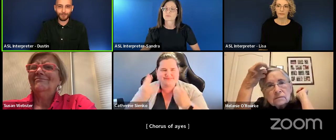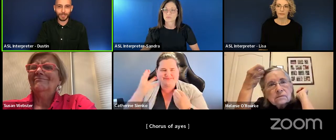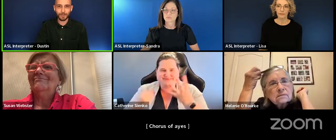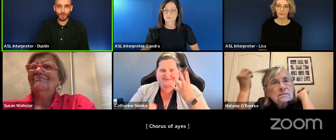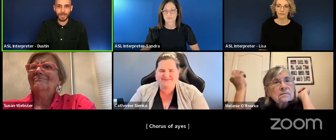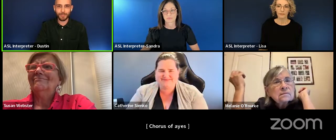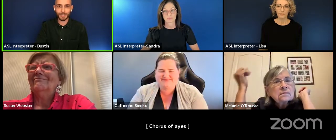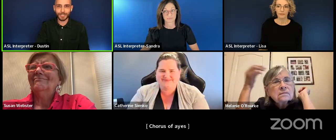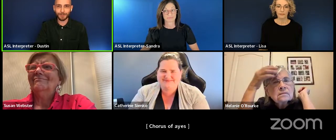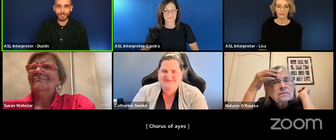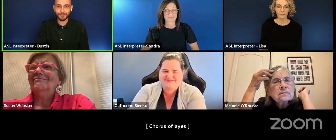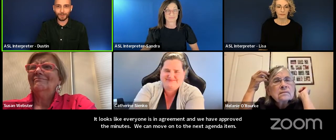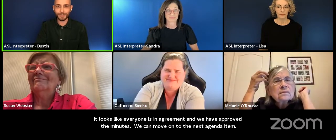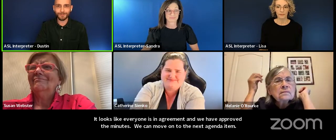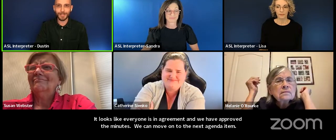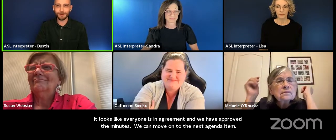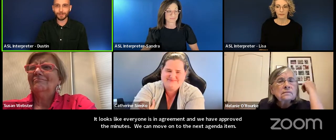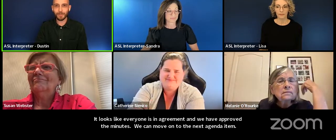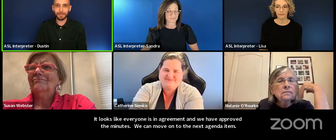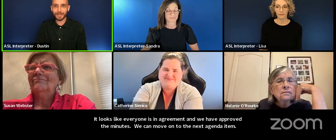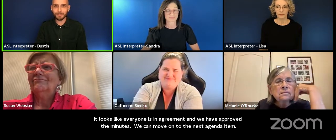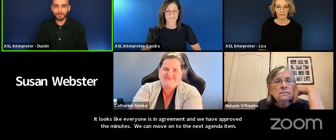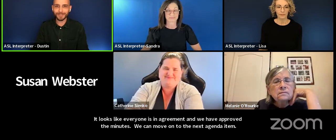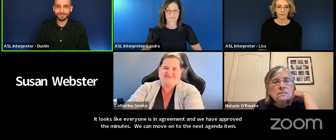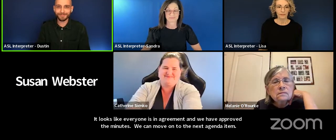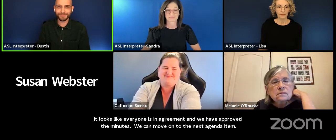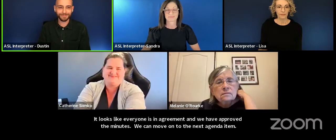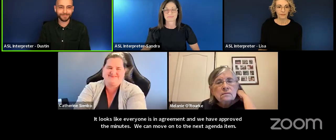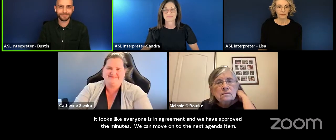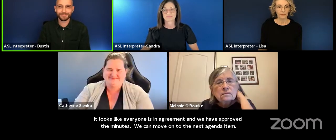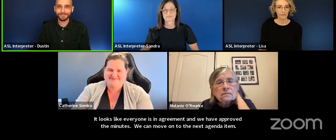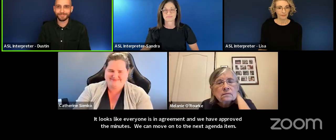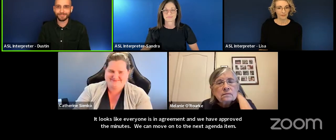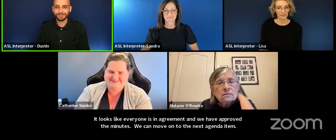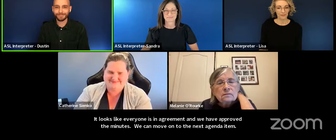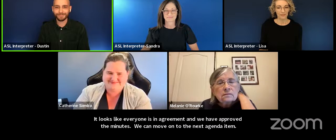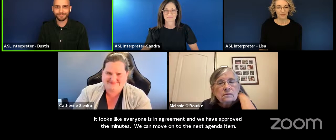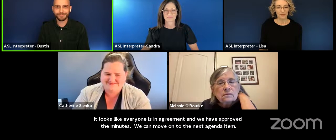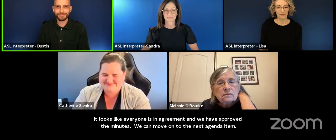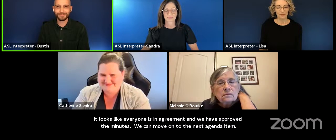It's starting to feel like the Brady Bunch here with everyone's videos popping up.